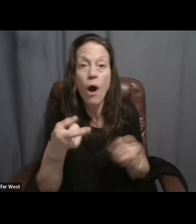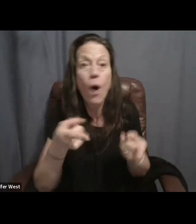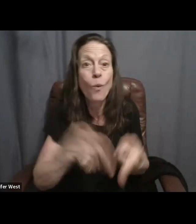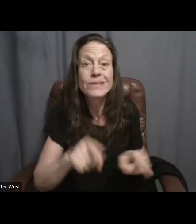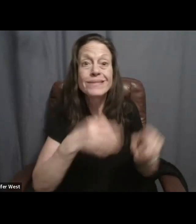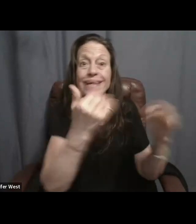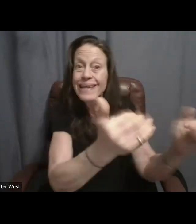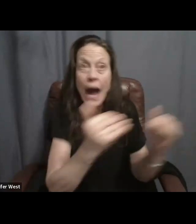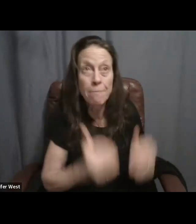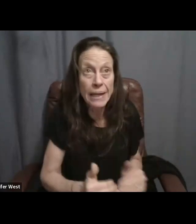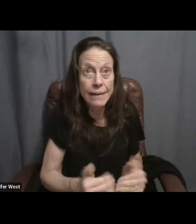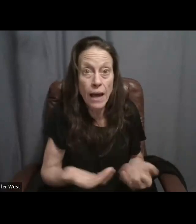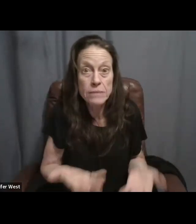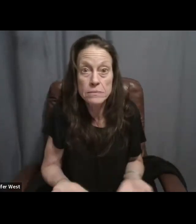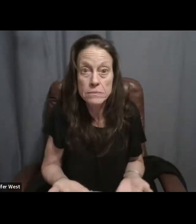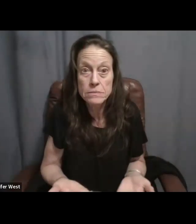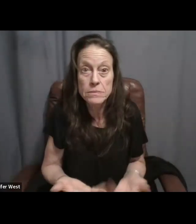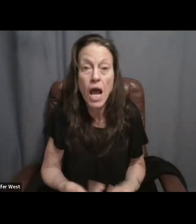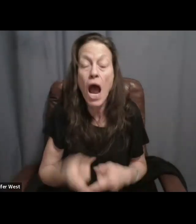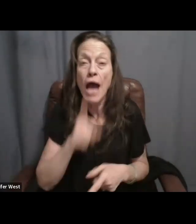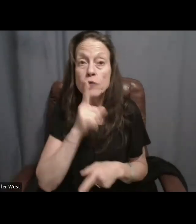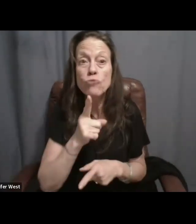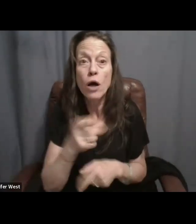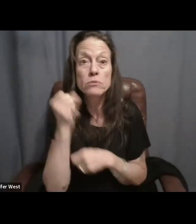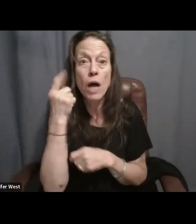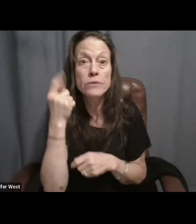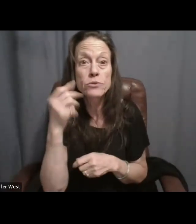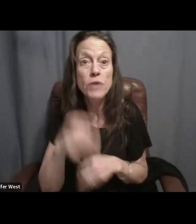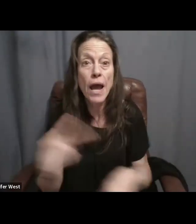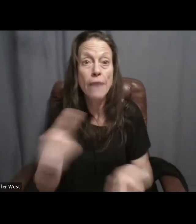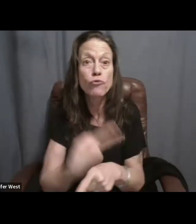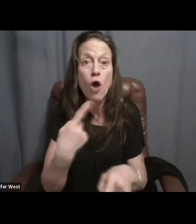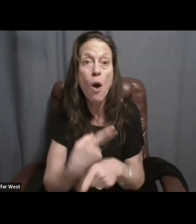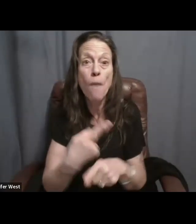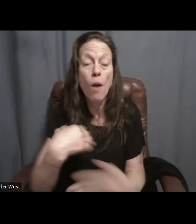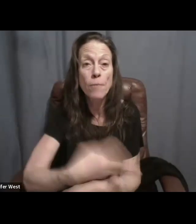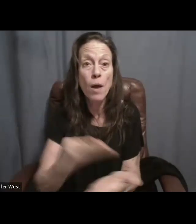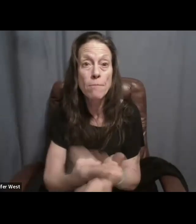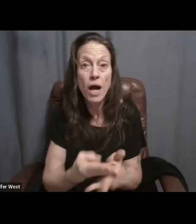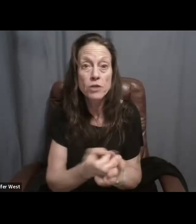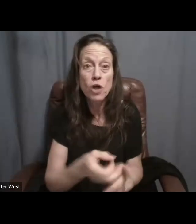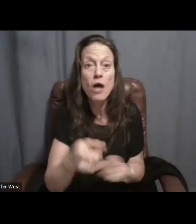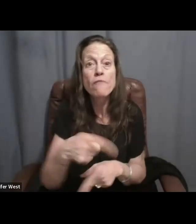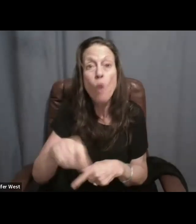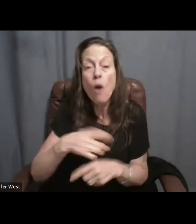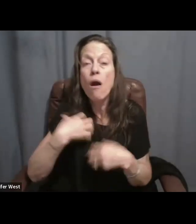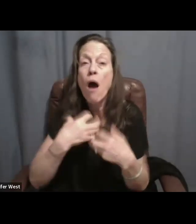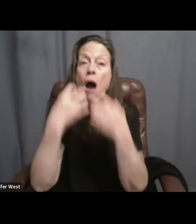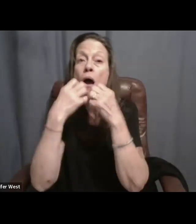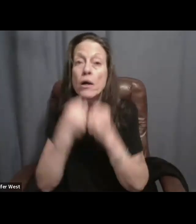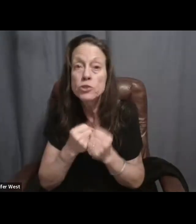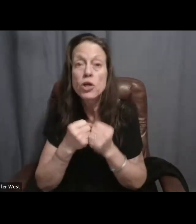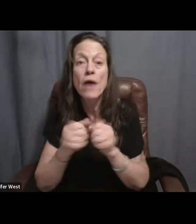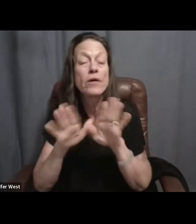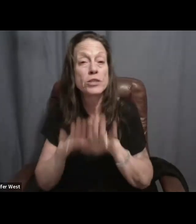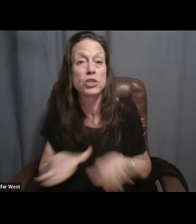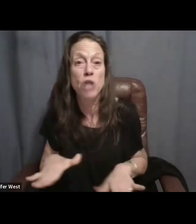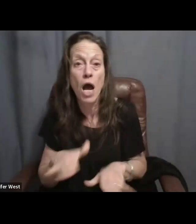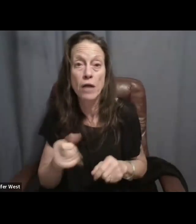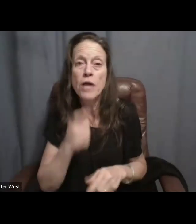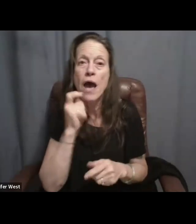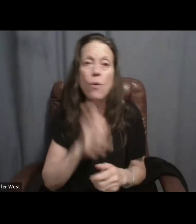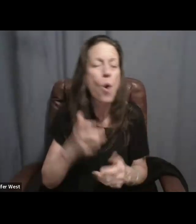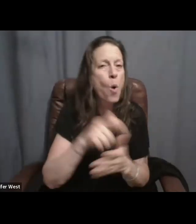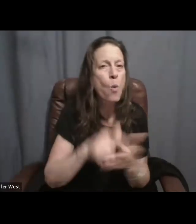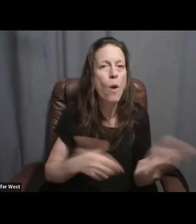sure that we've got the appropriate budget for them, that we've got the appropriate plan that really fits their needs.